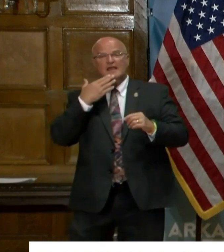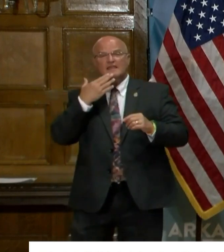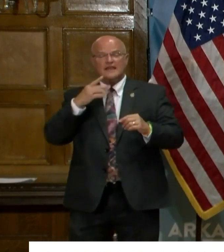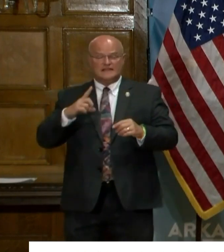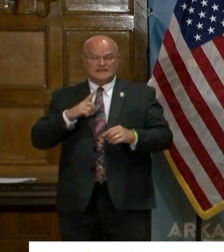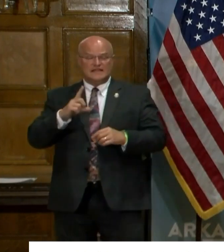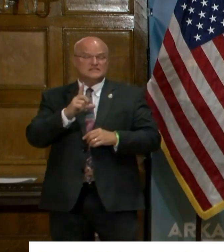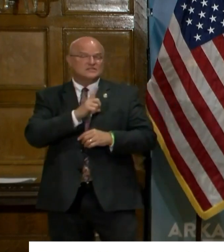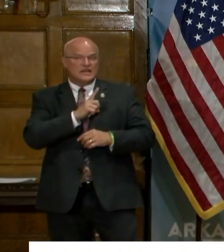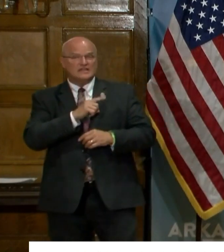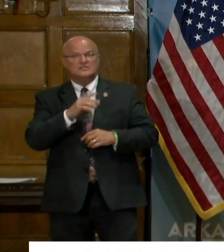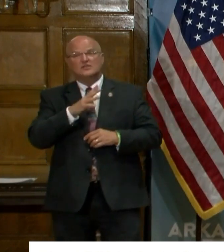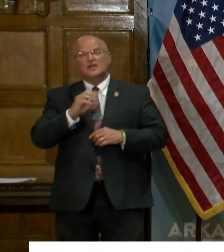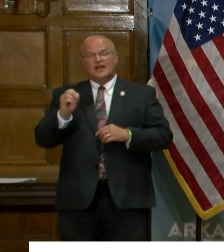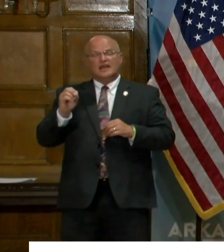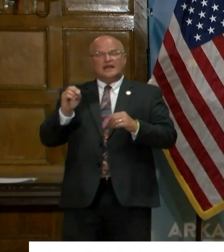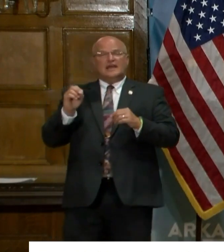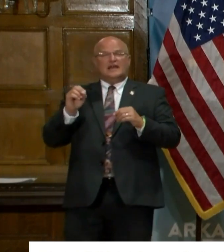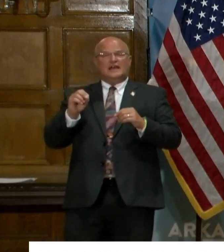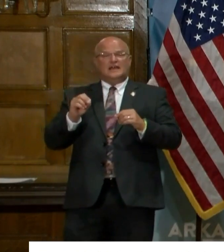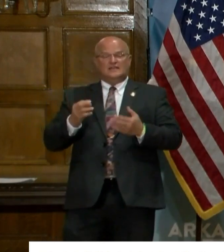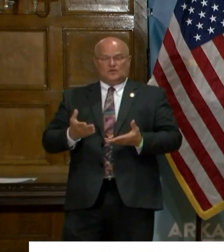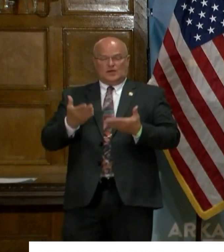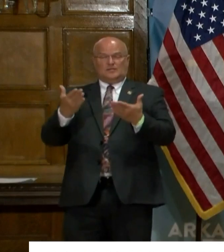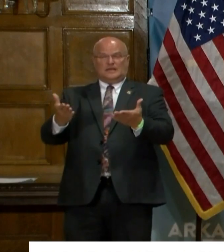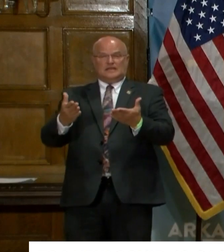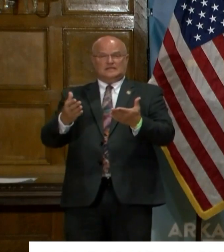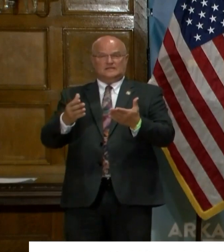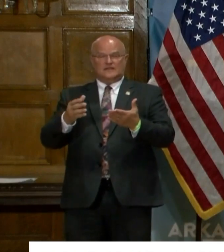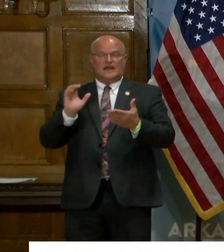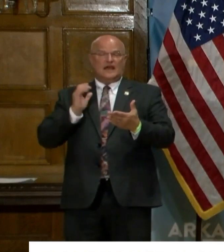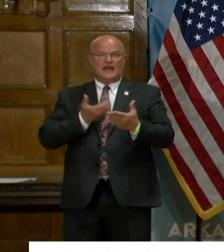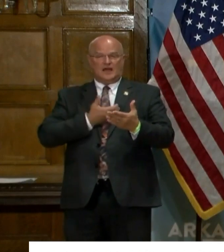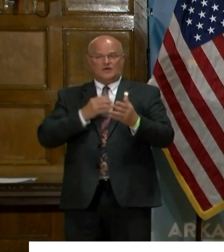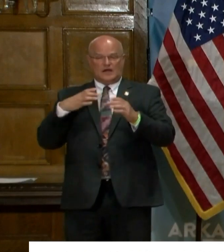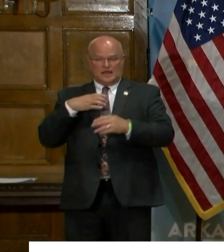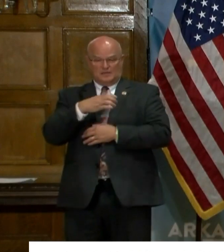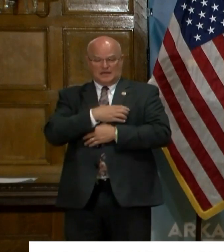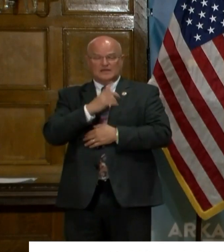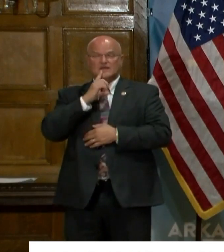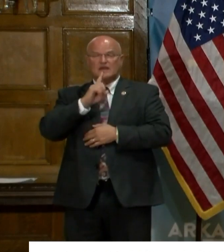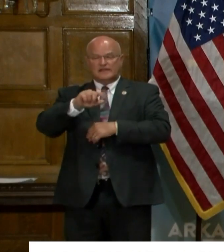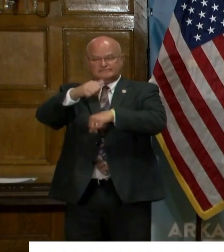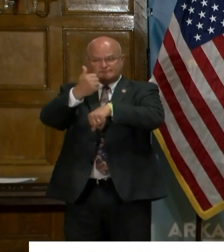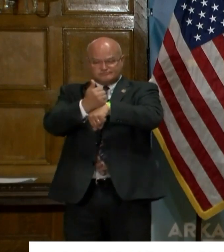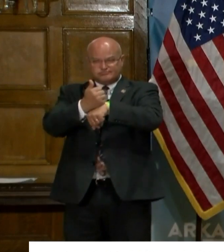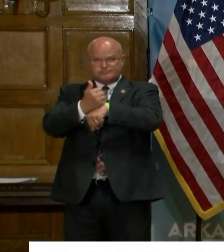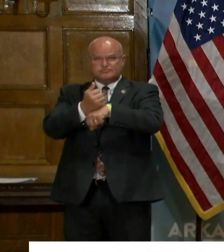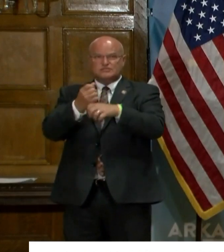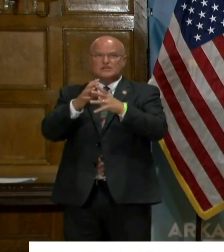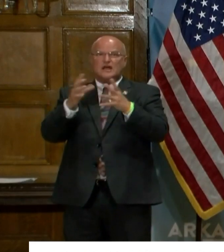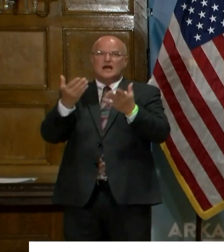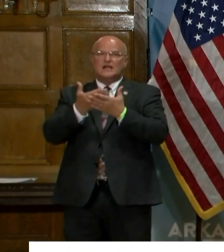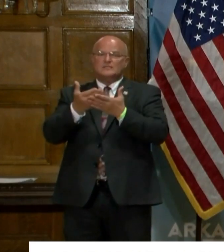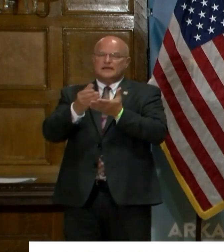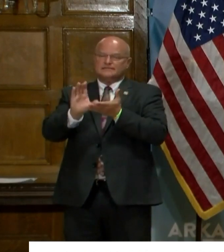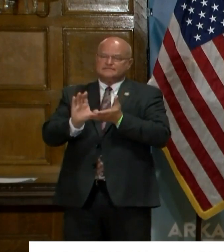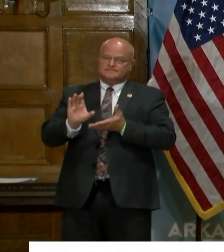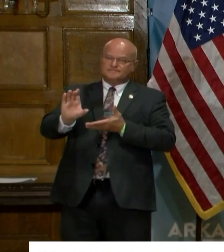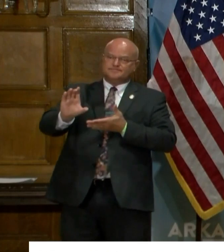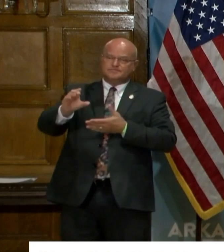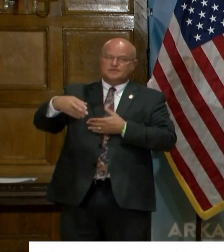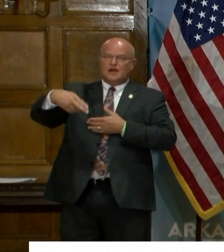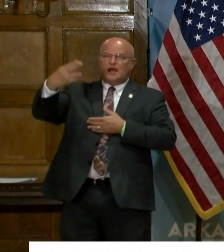to the legislature and to the recommendations of our steering committee, we've actually put a lot of dollars in